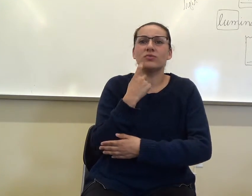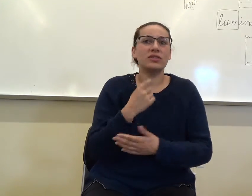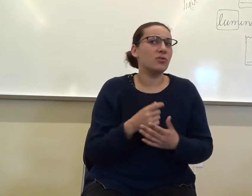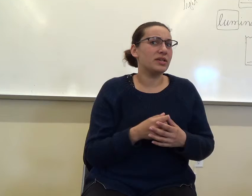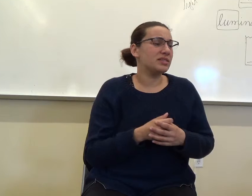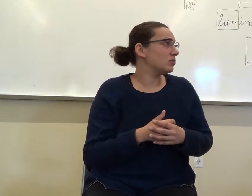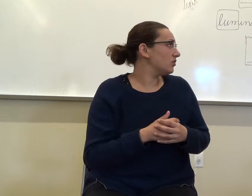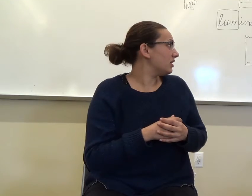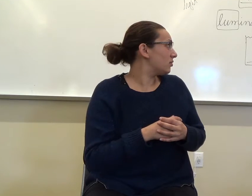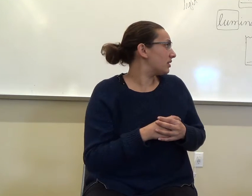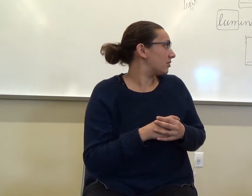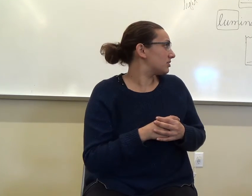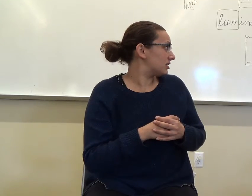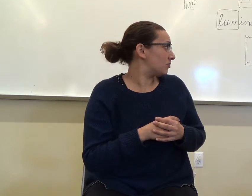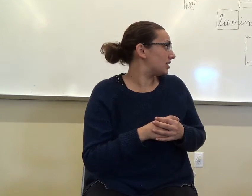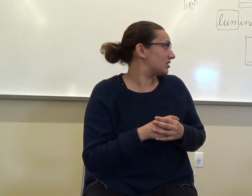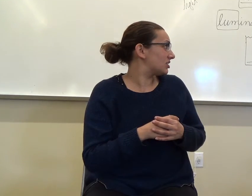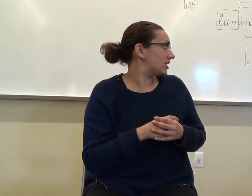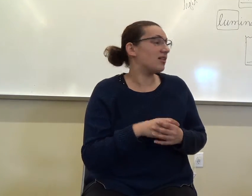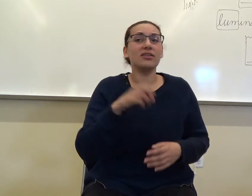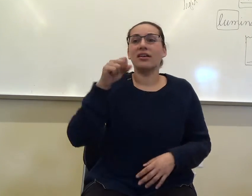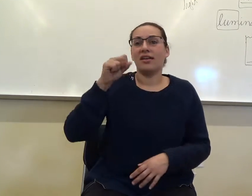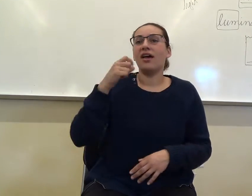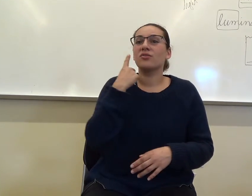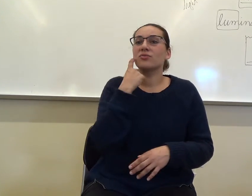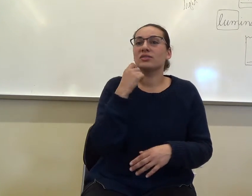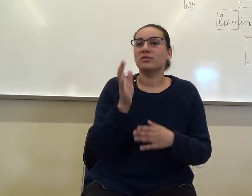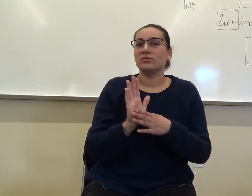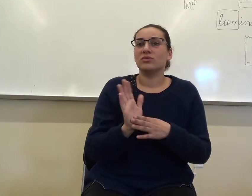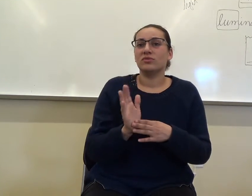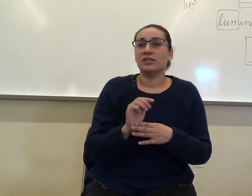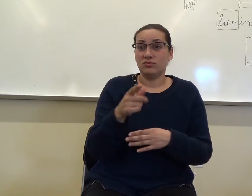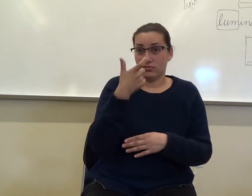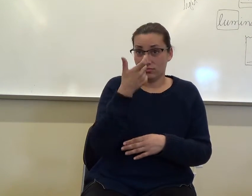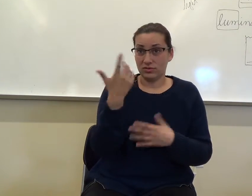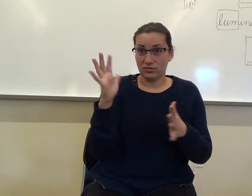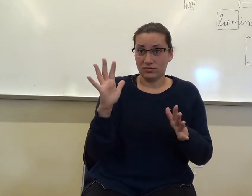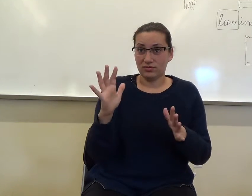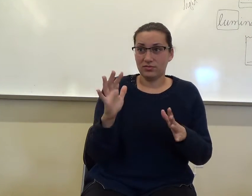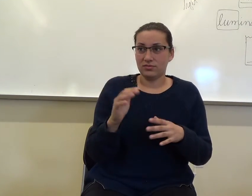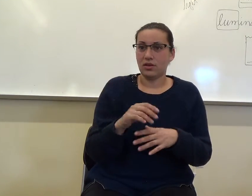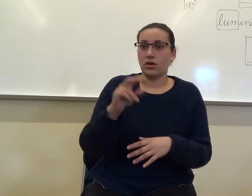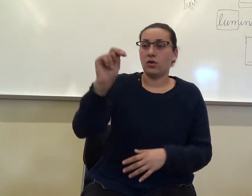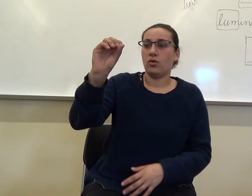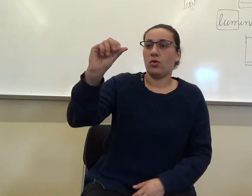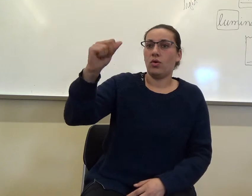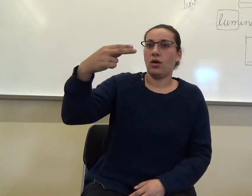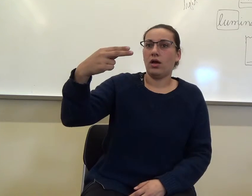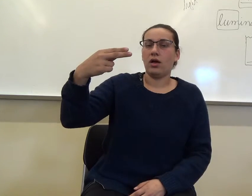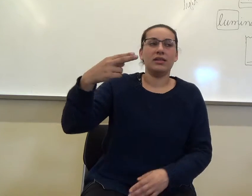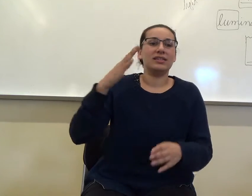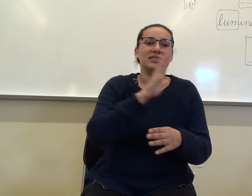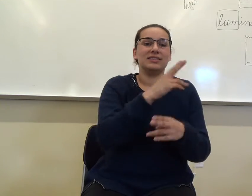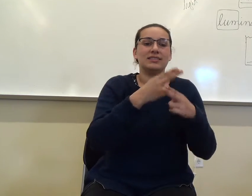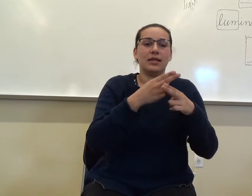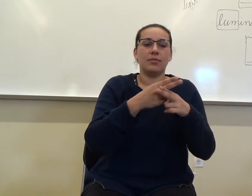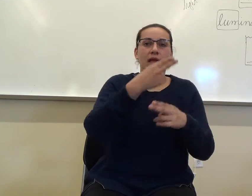The recent movie, the one that's just out. Yeah. Noah's 2 sons were Ham and Shem.